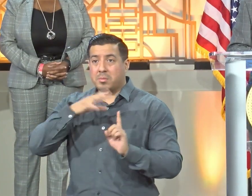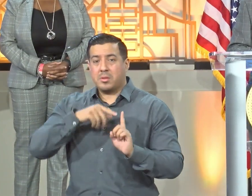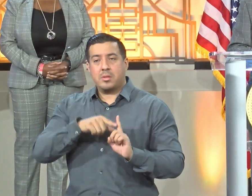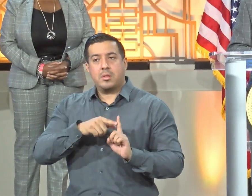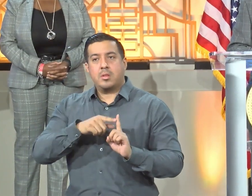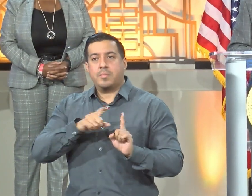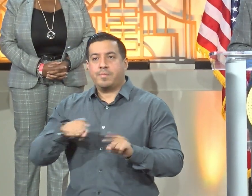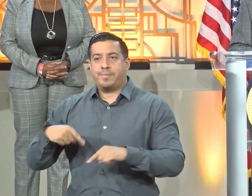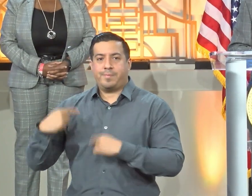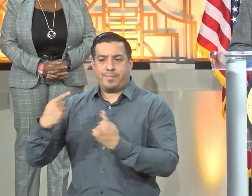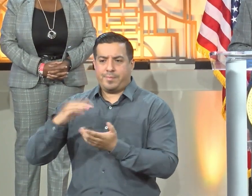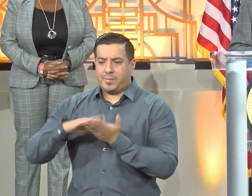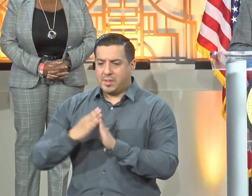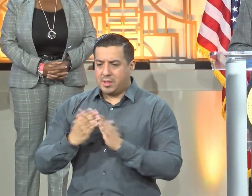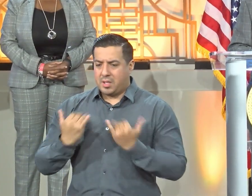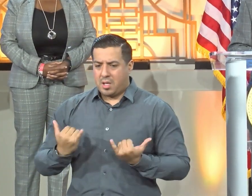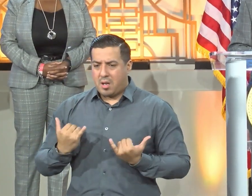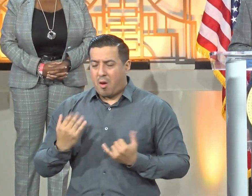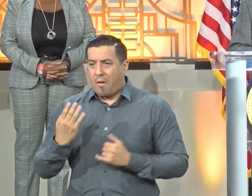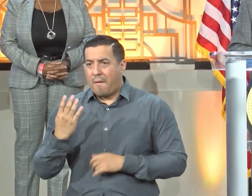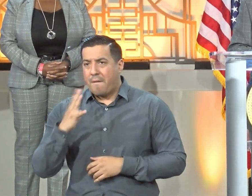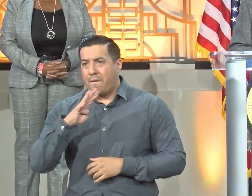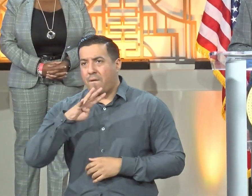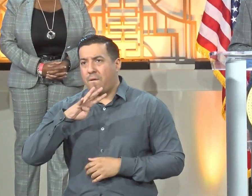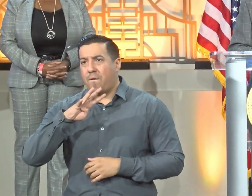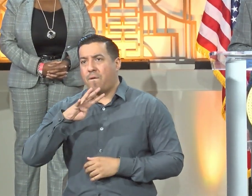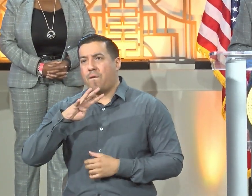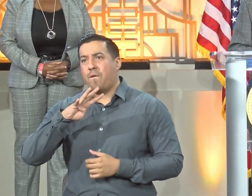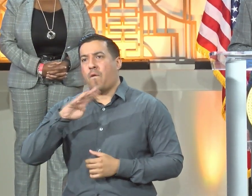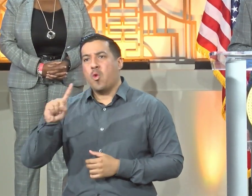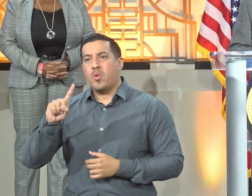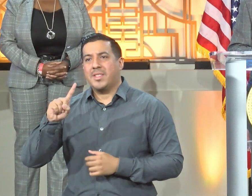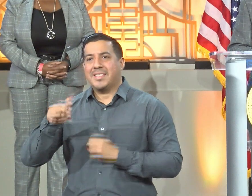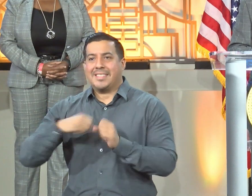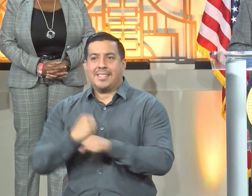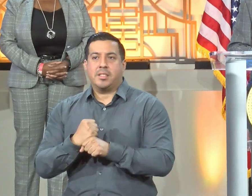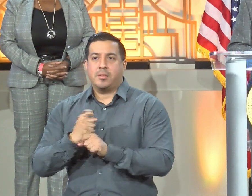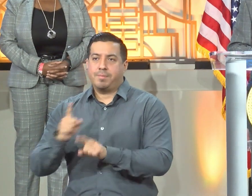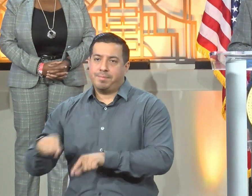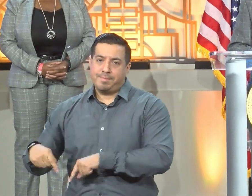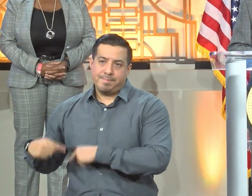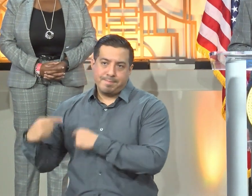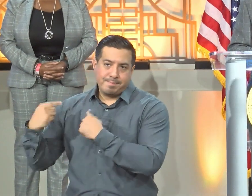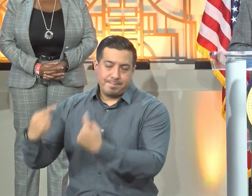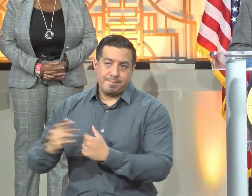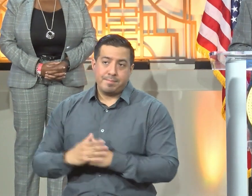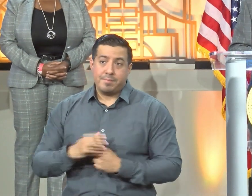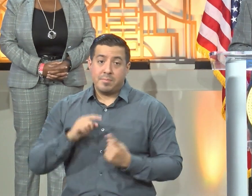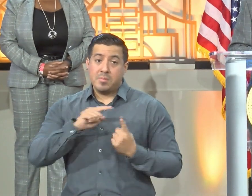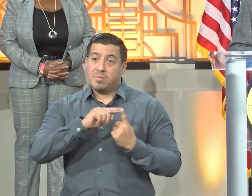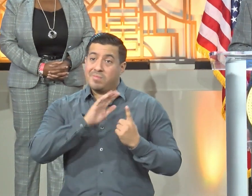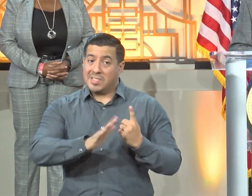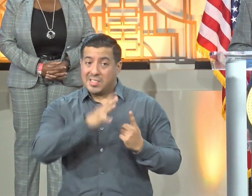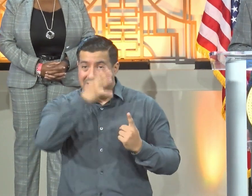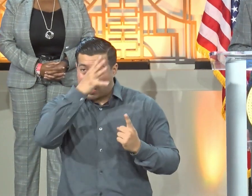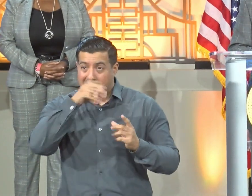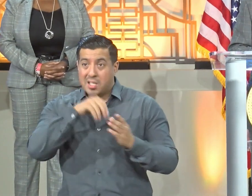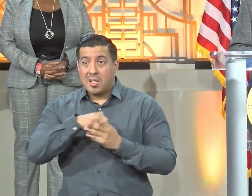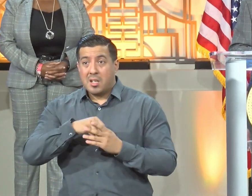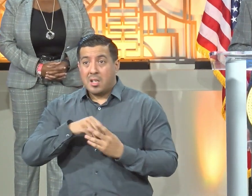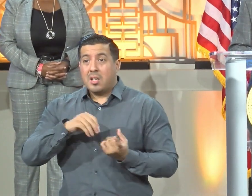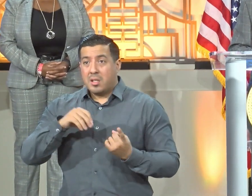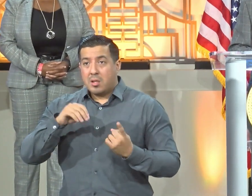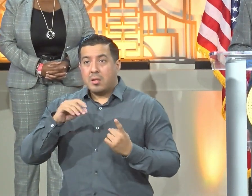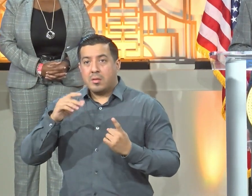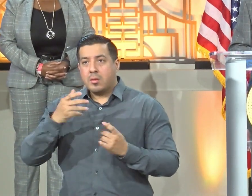with the city for 41 years. Whose dad was in solid waste, brother was